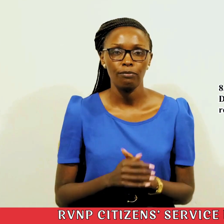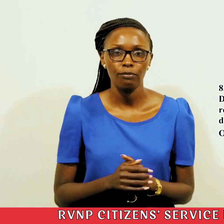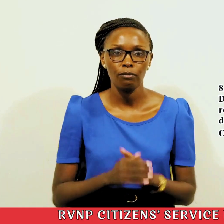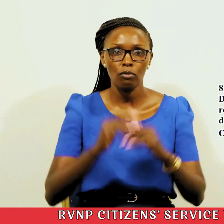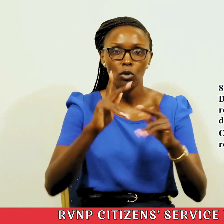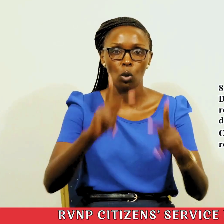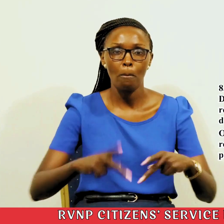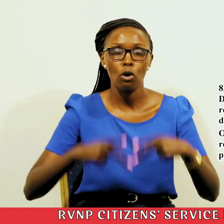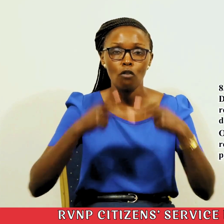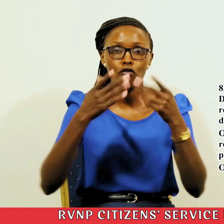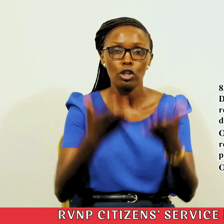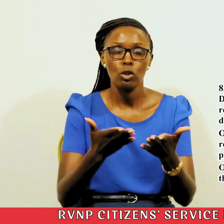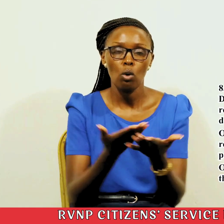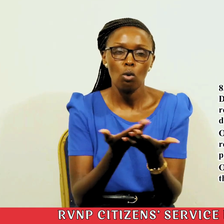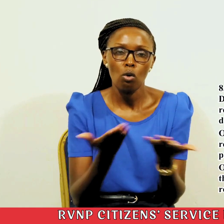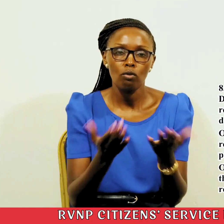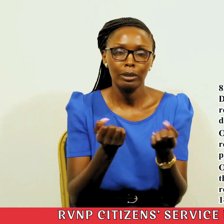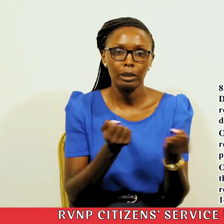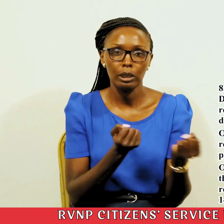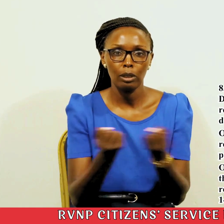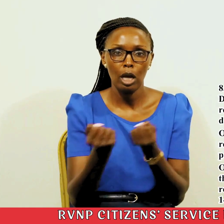Provision of transport services.